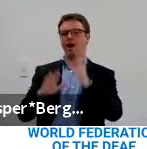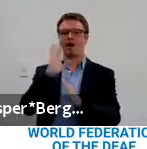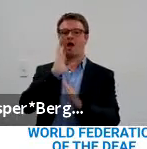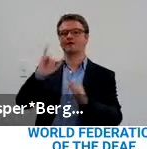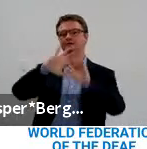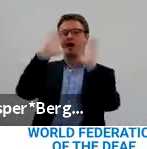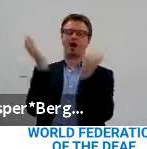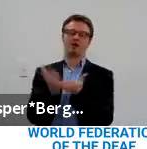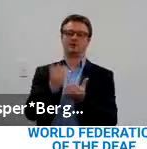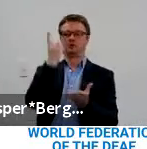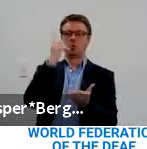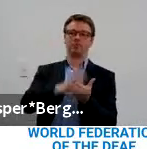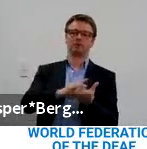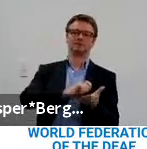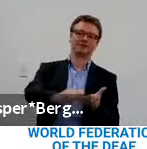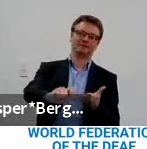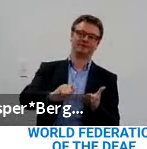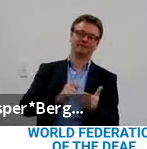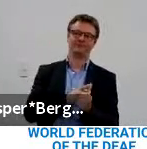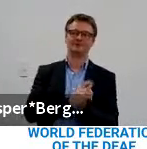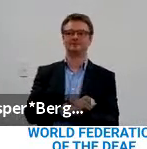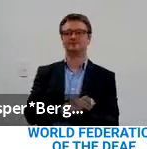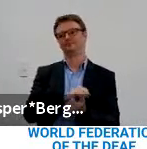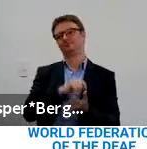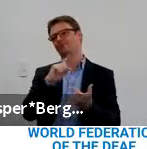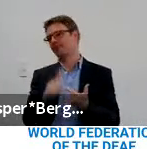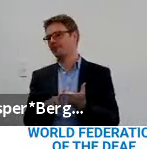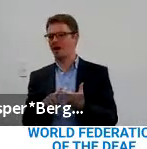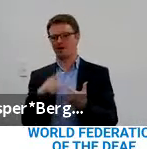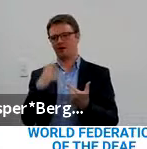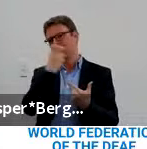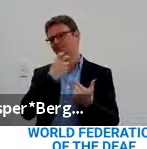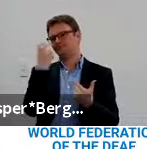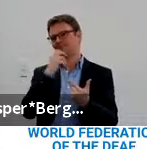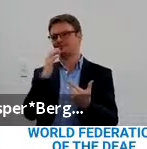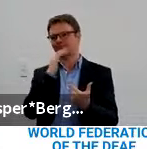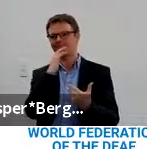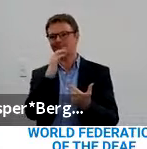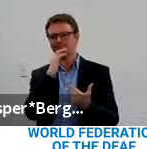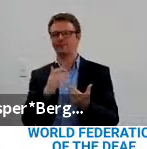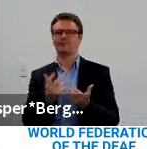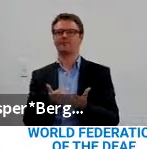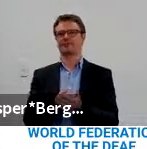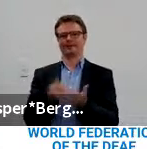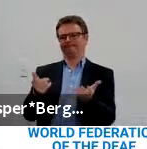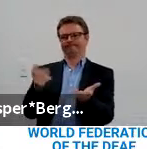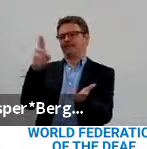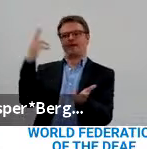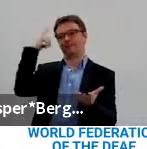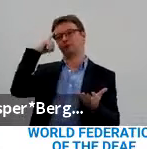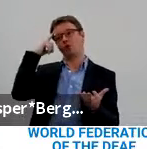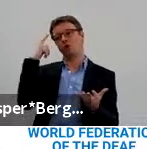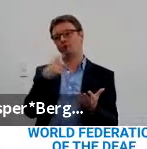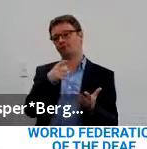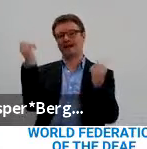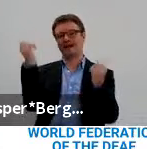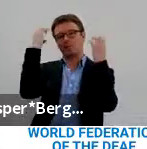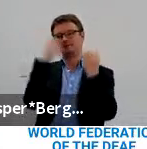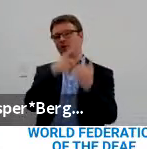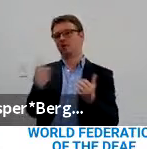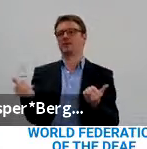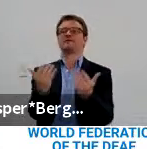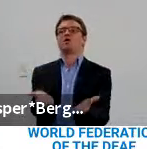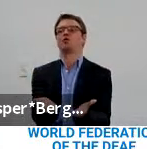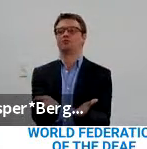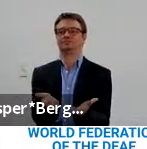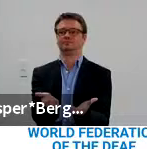that's resulting in the access to information is going to get really hard. It's going to get very, very hard to write and communicate